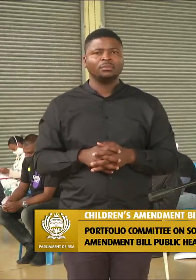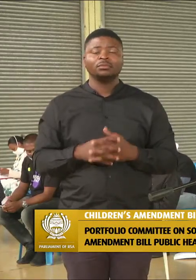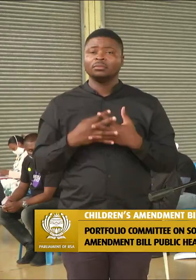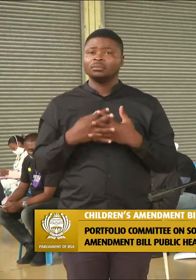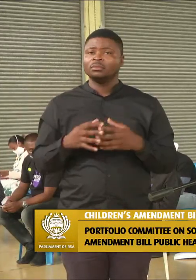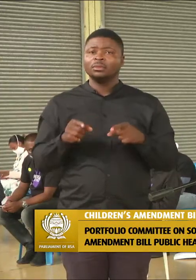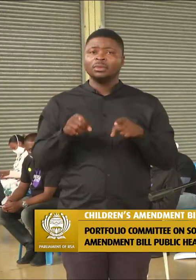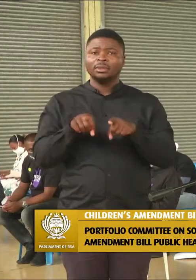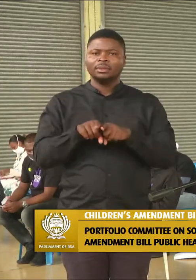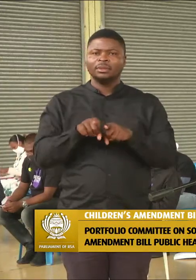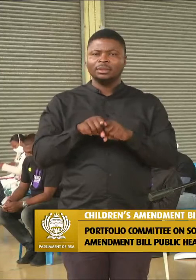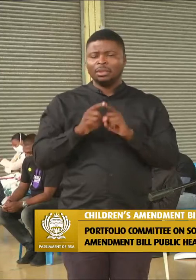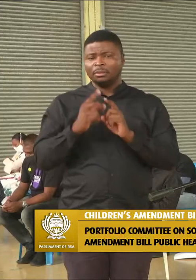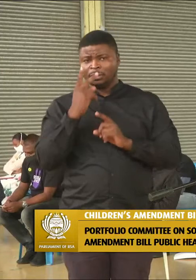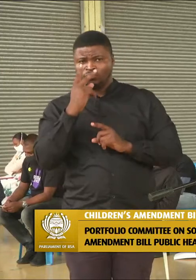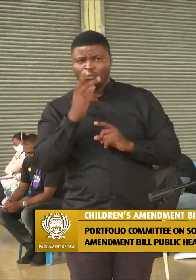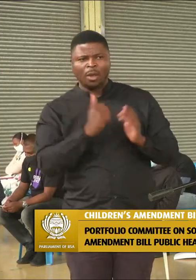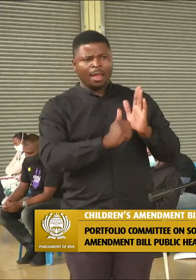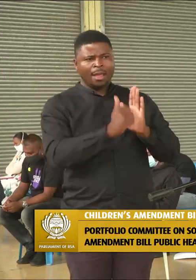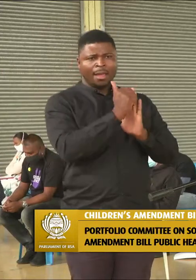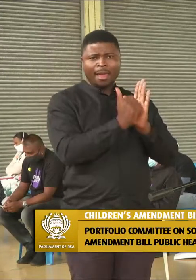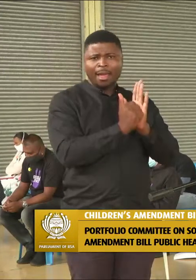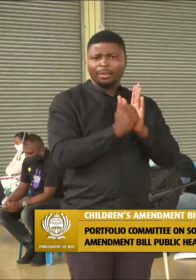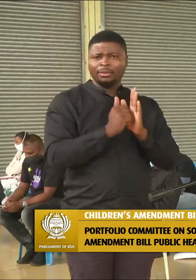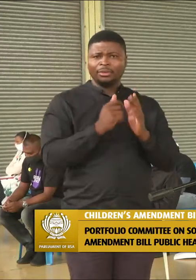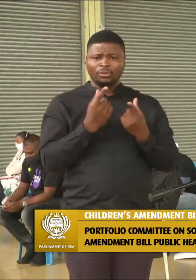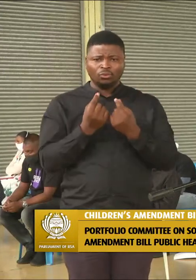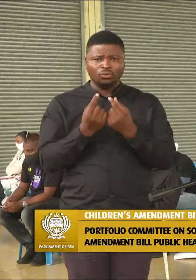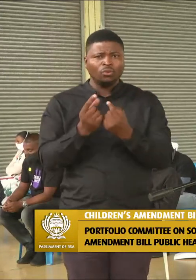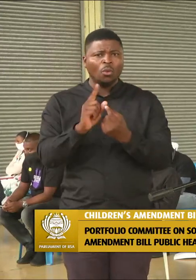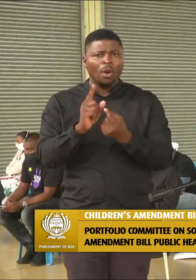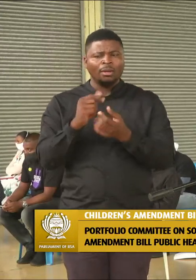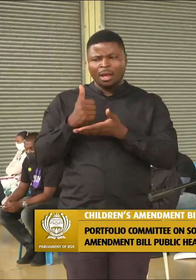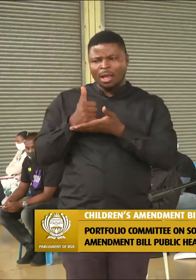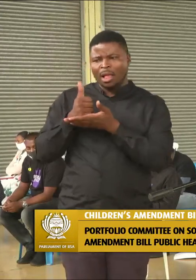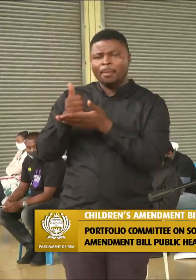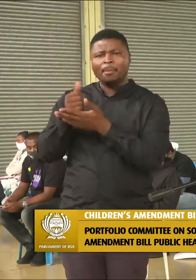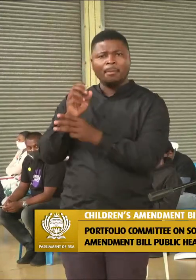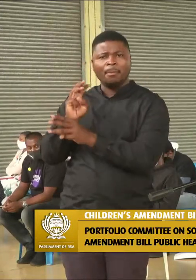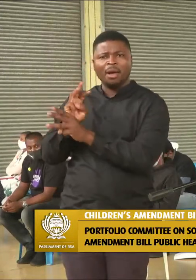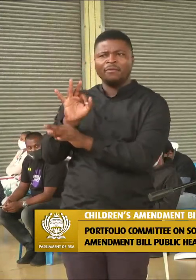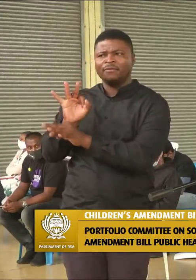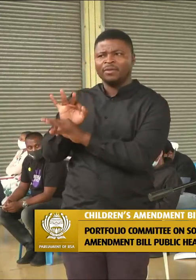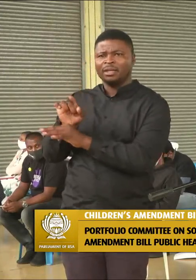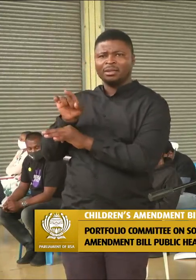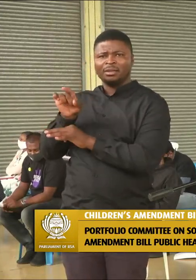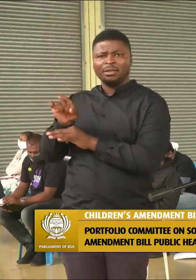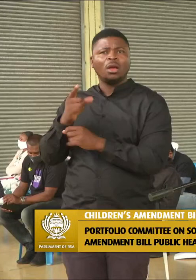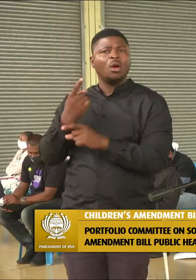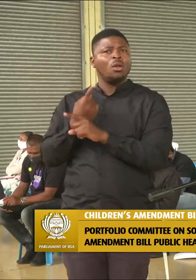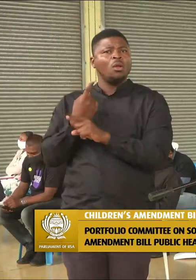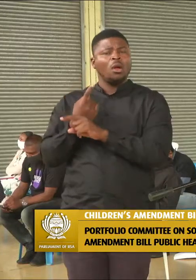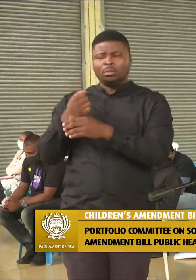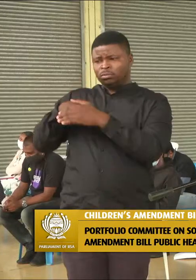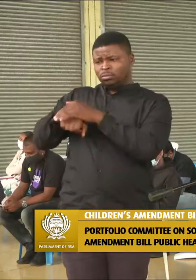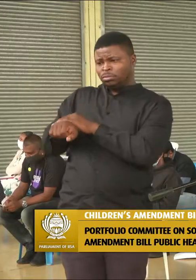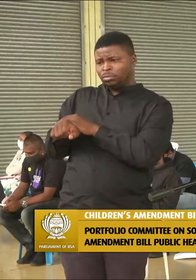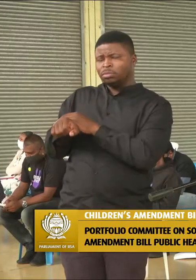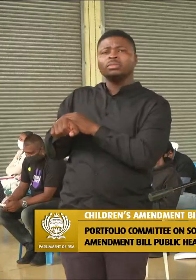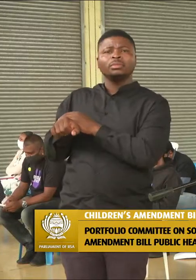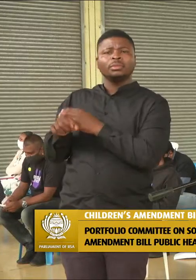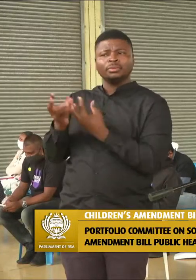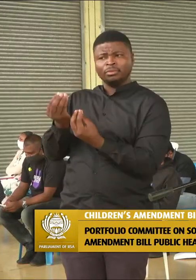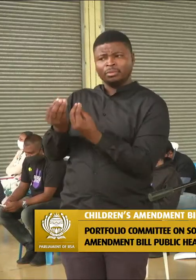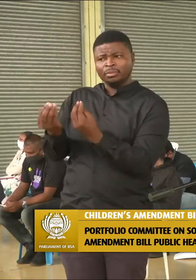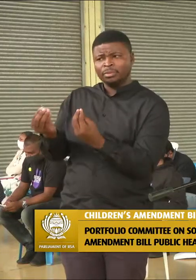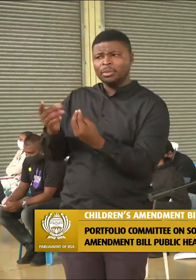saw it intervening and assisting in terms of parents who continue to give birth to children whom